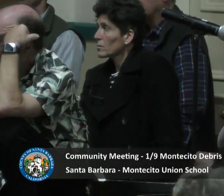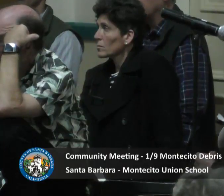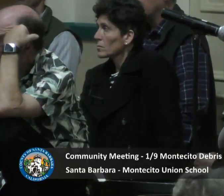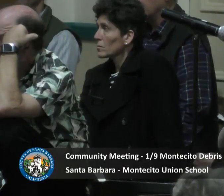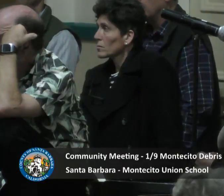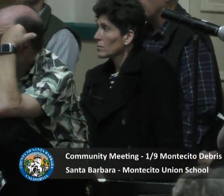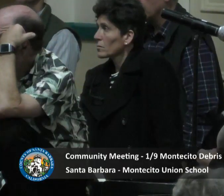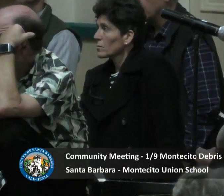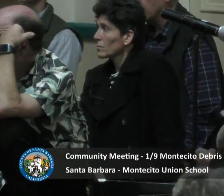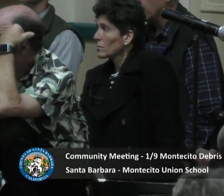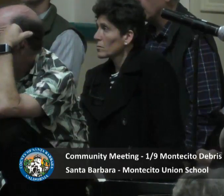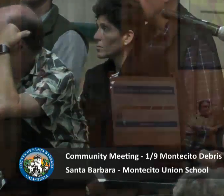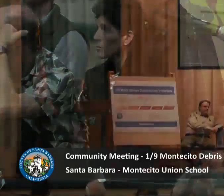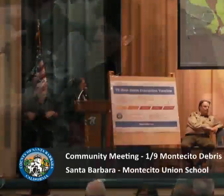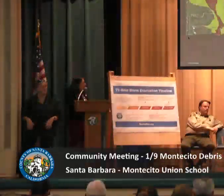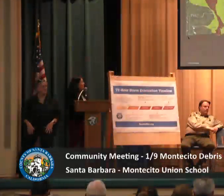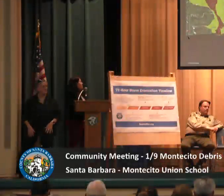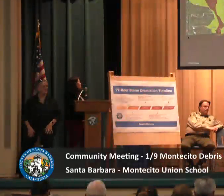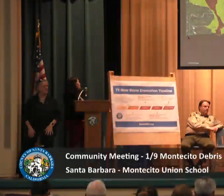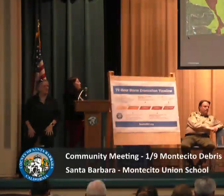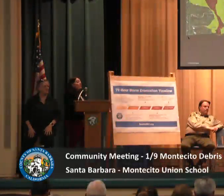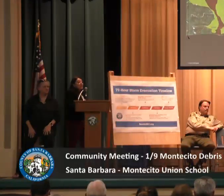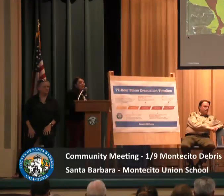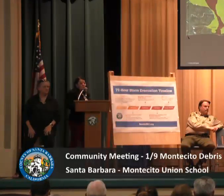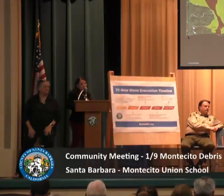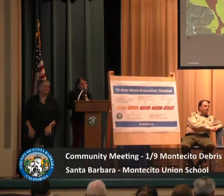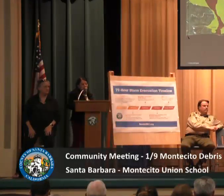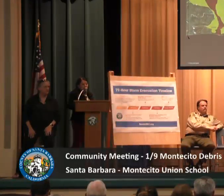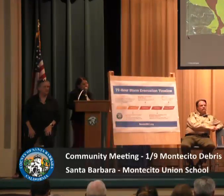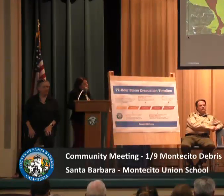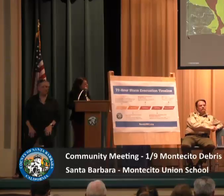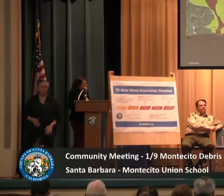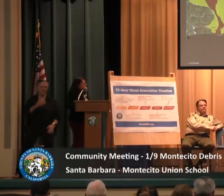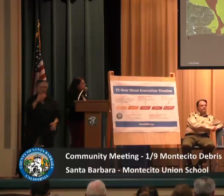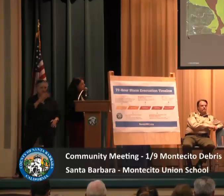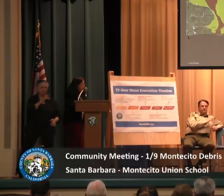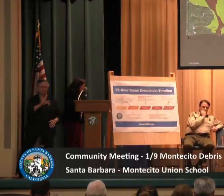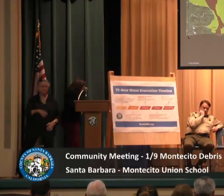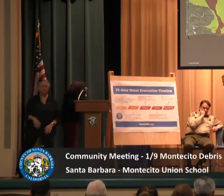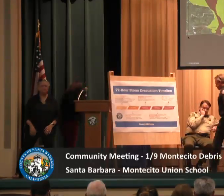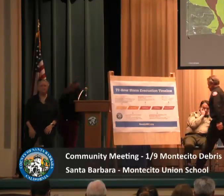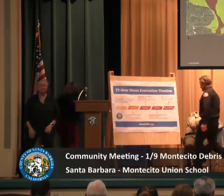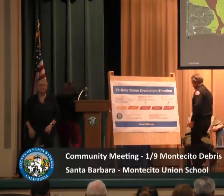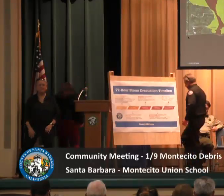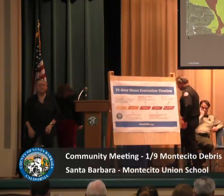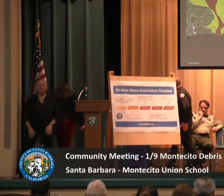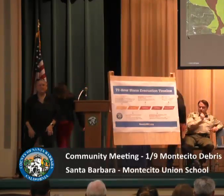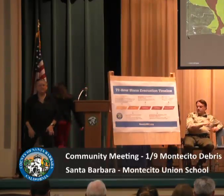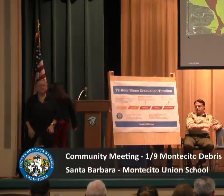in some way, please. Thank you. Thank you for your question.